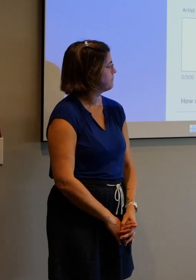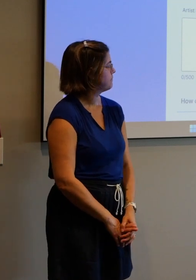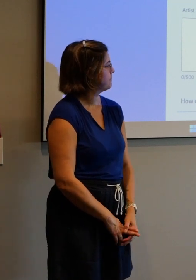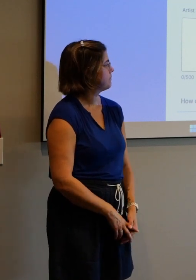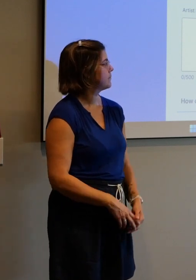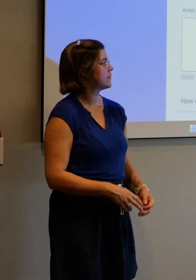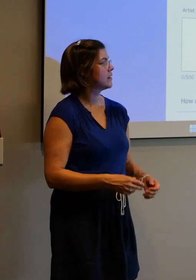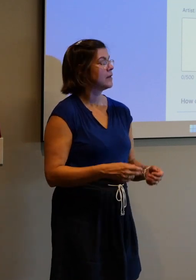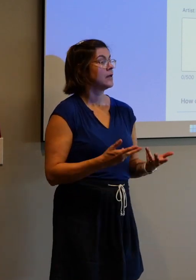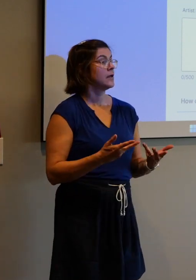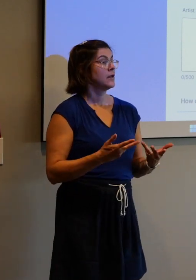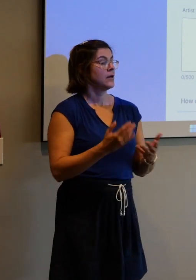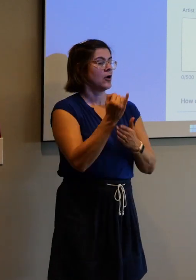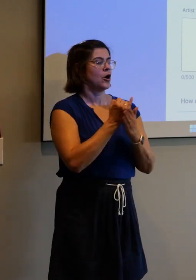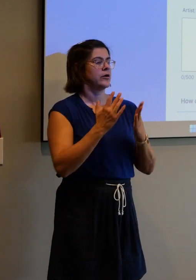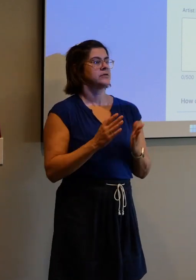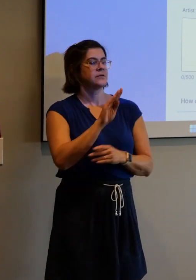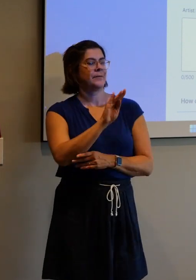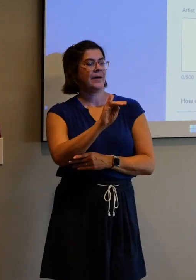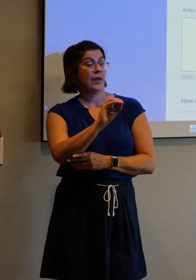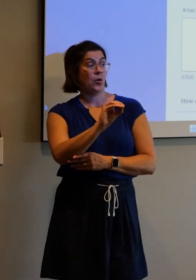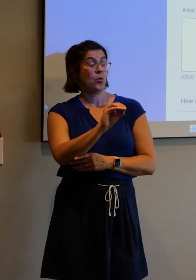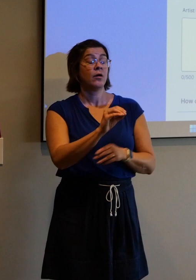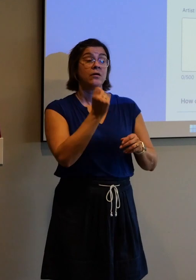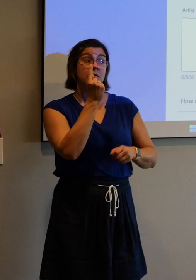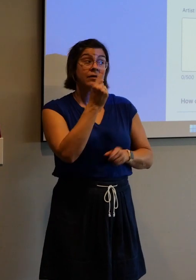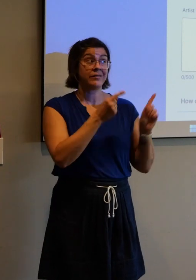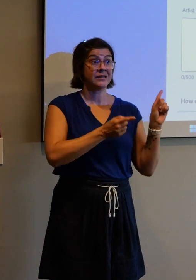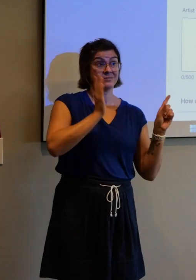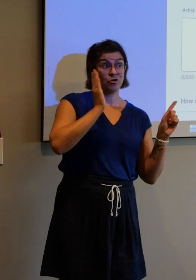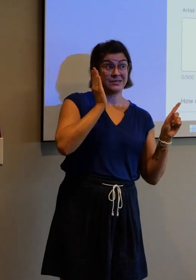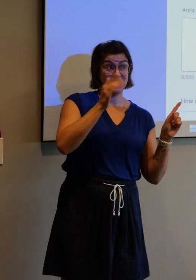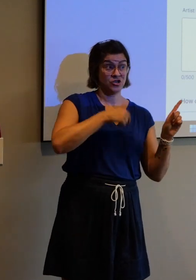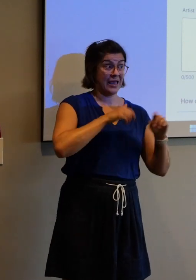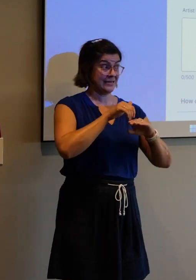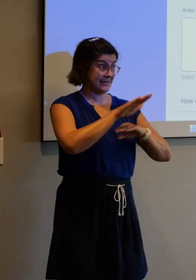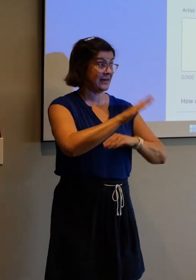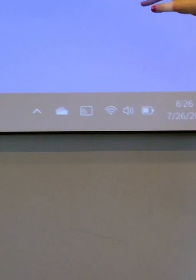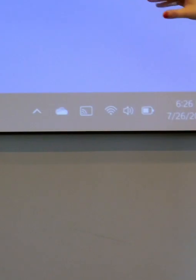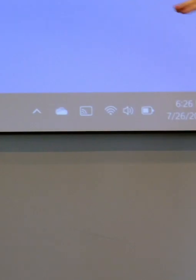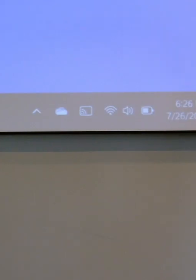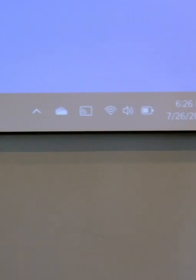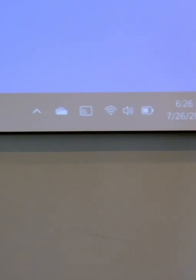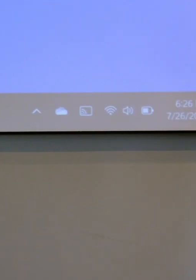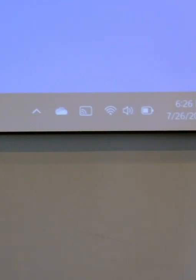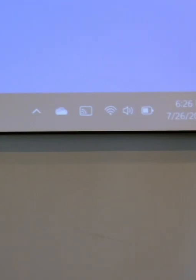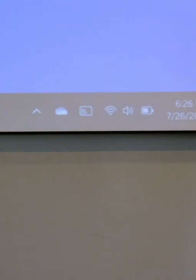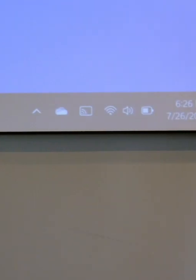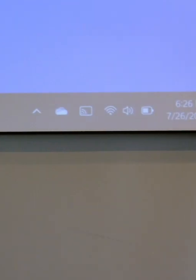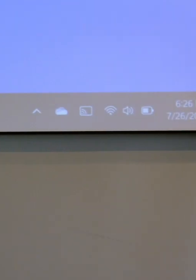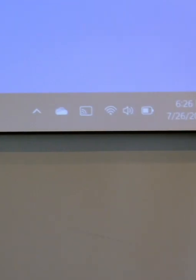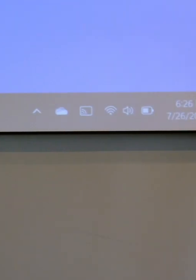more experience you have, artist bio. When I send out this presentation, which I will email the presentation to everyone so you have a copy,